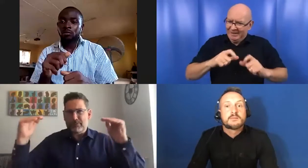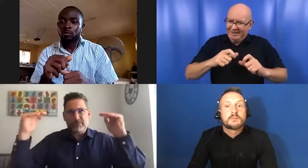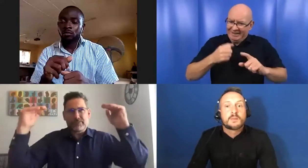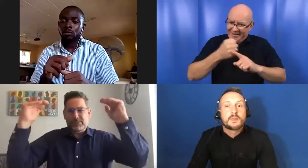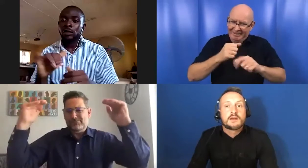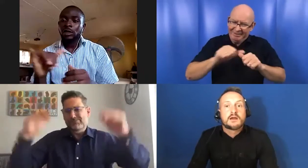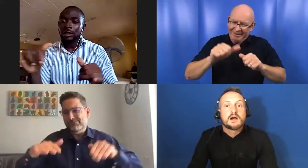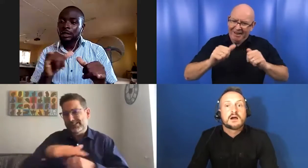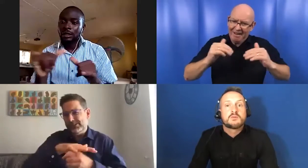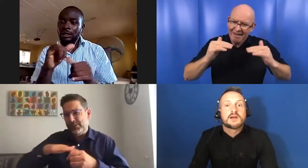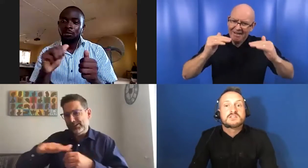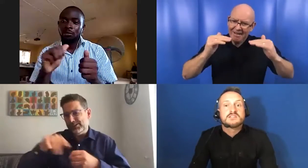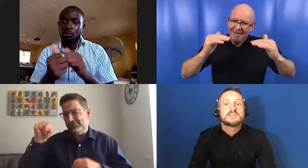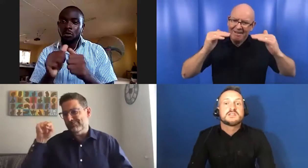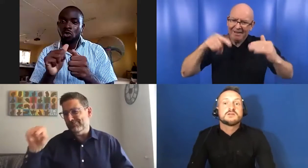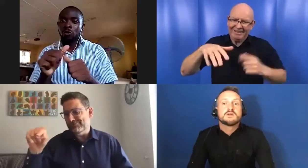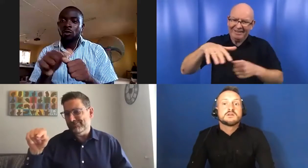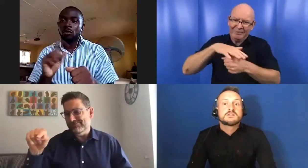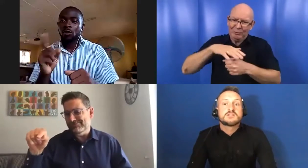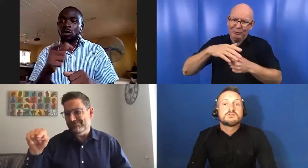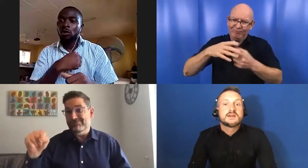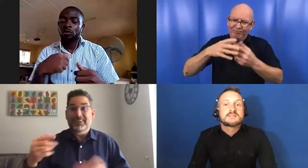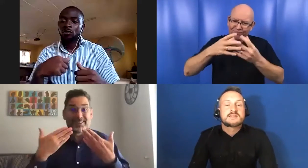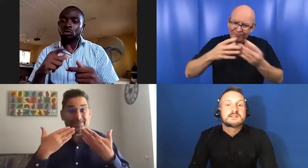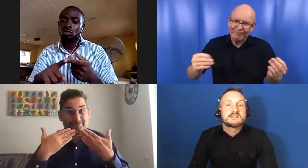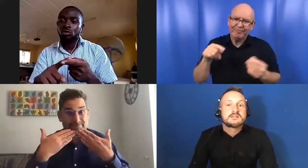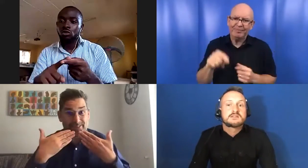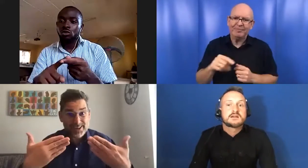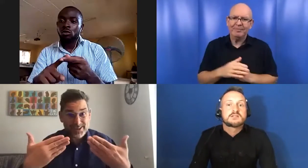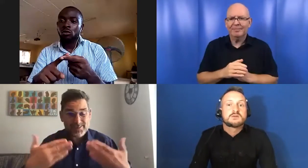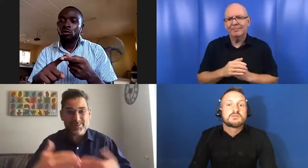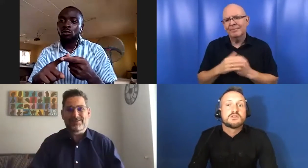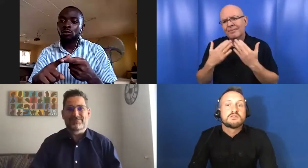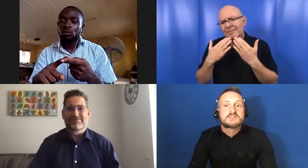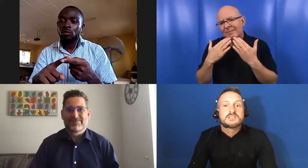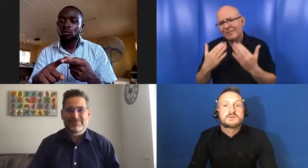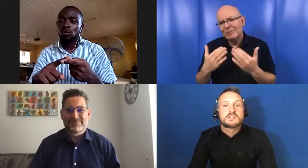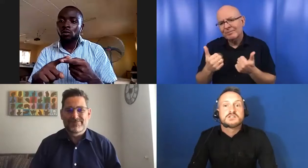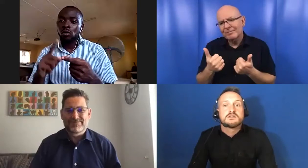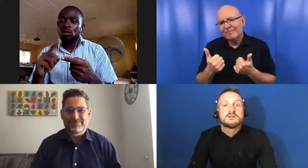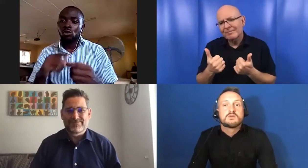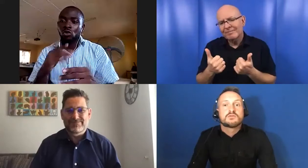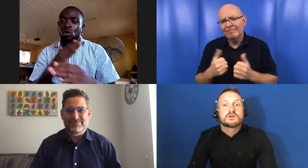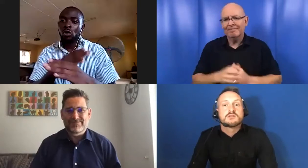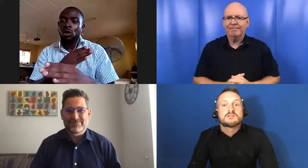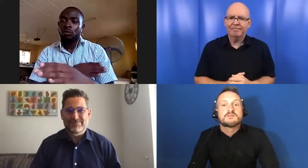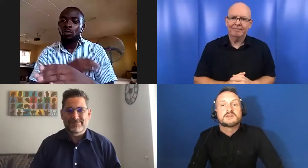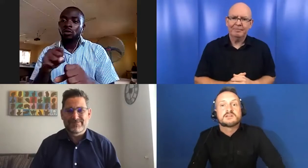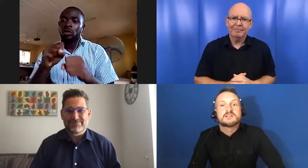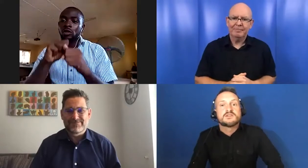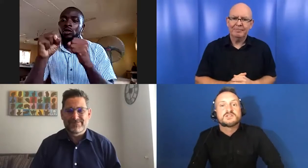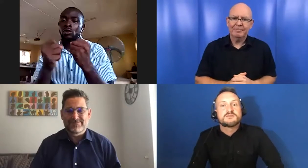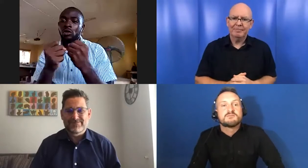globally. We have to continue to raise the standard and to improve this situation with regard to